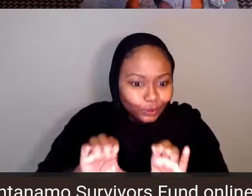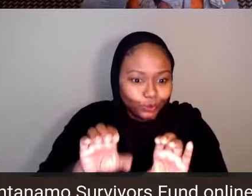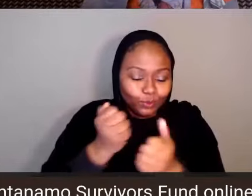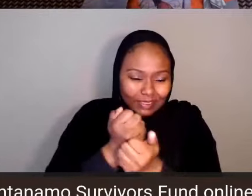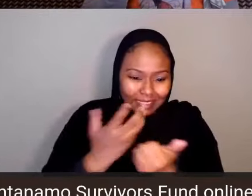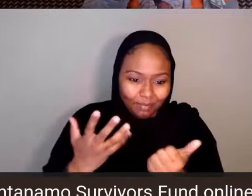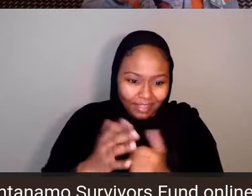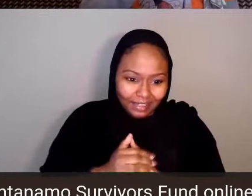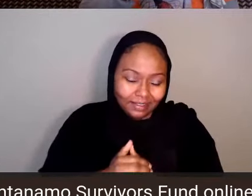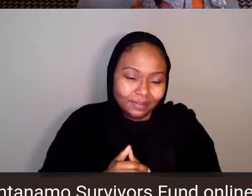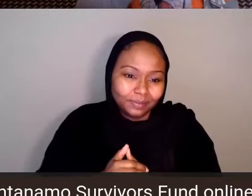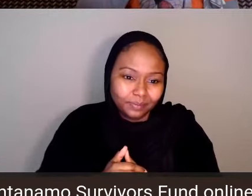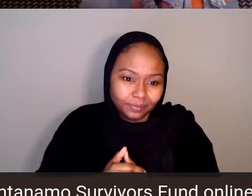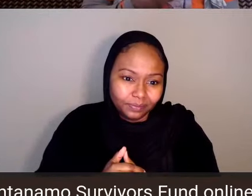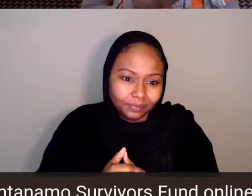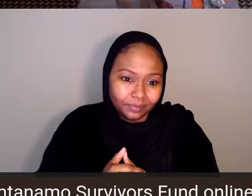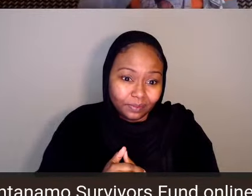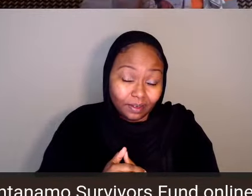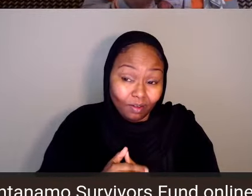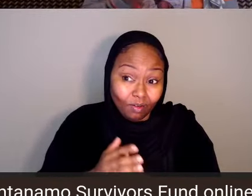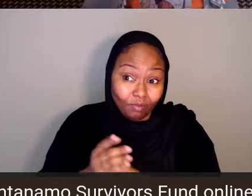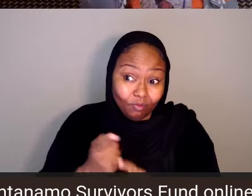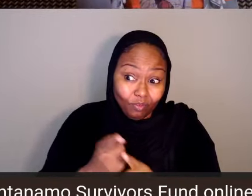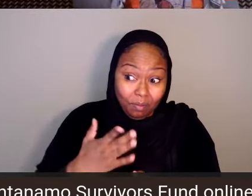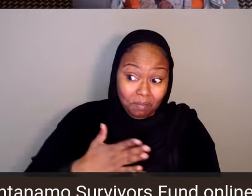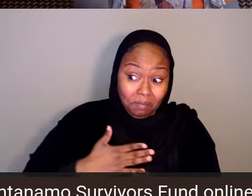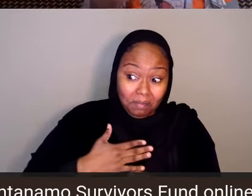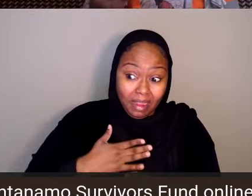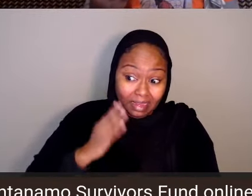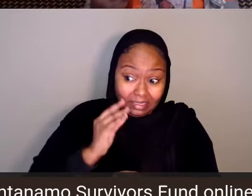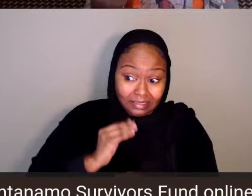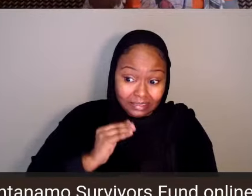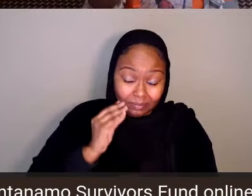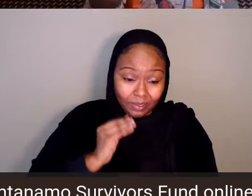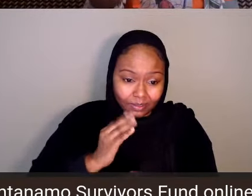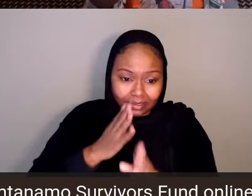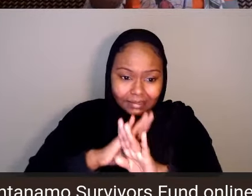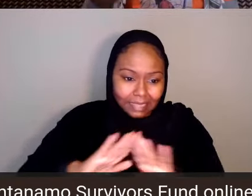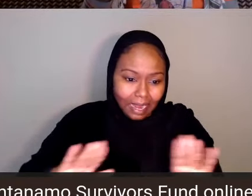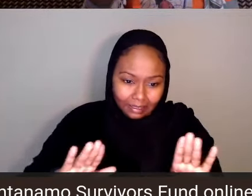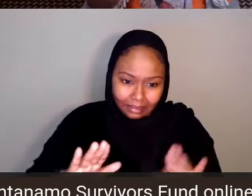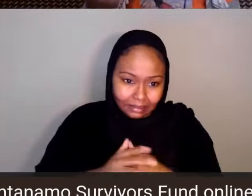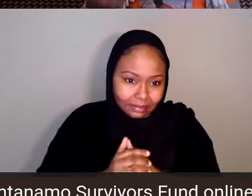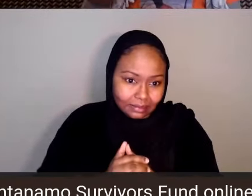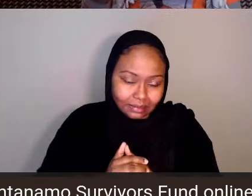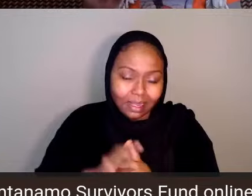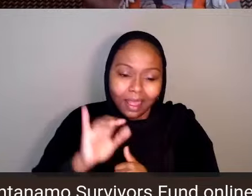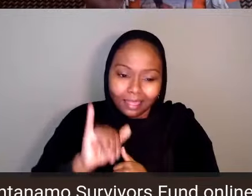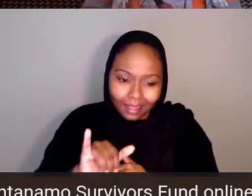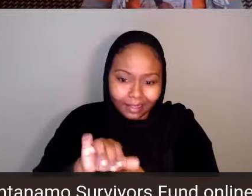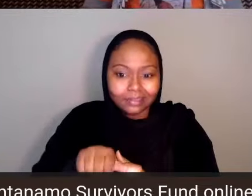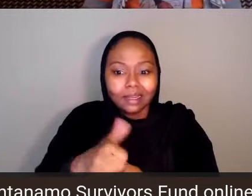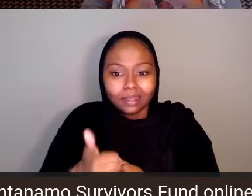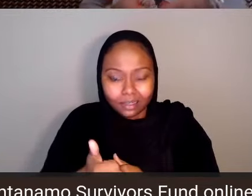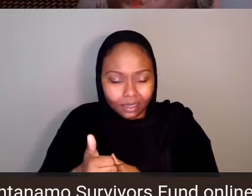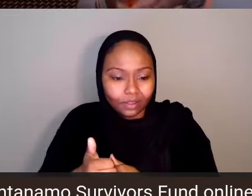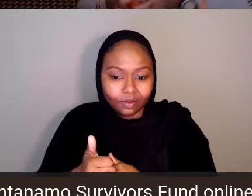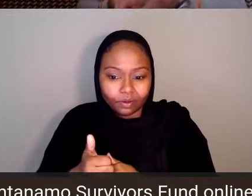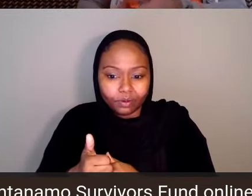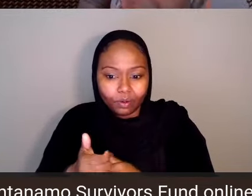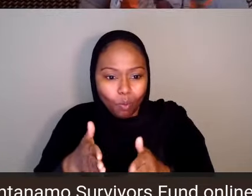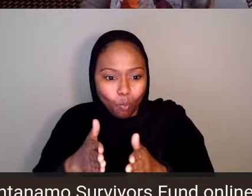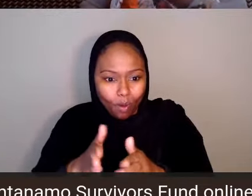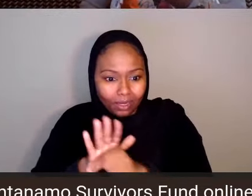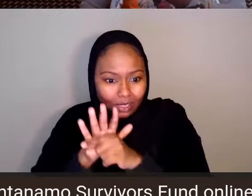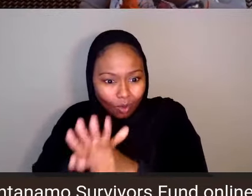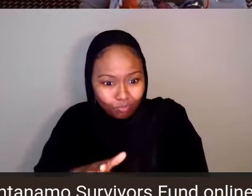because from what I learned and experienced, that silence only another form of oppression. It also silence